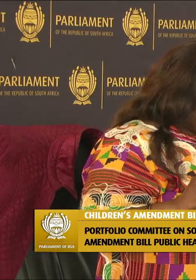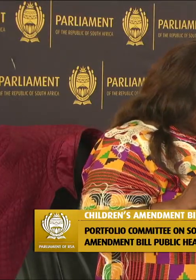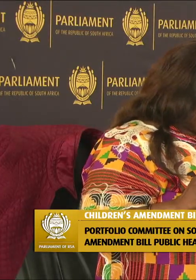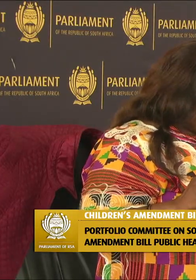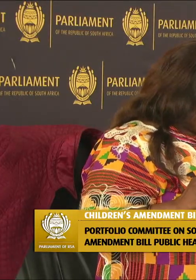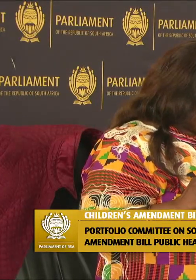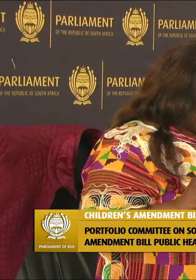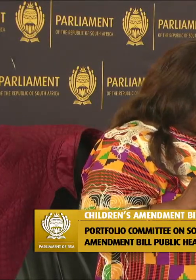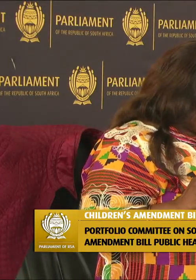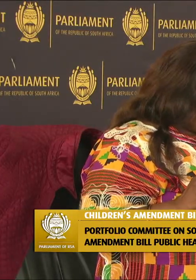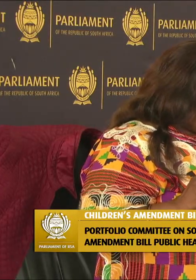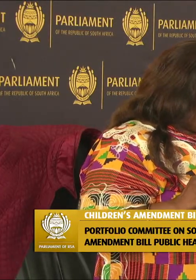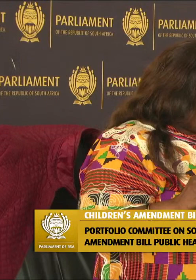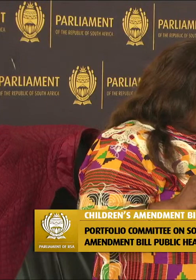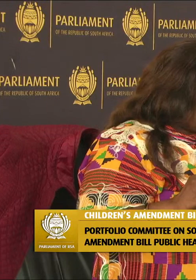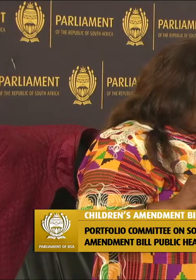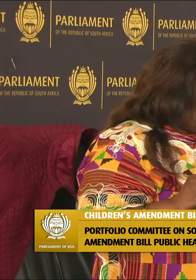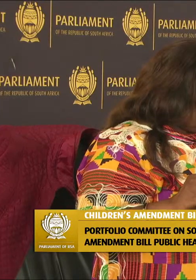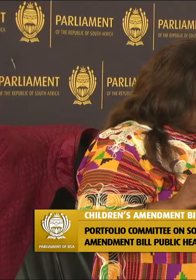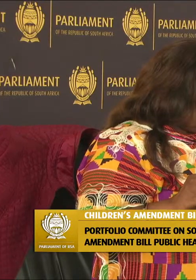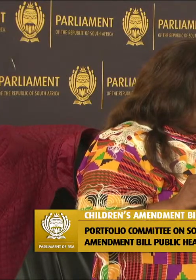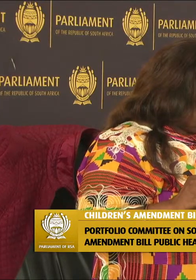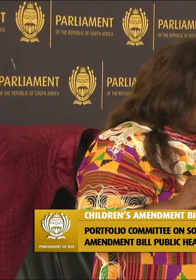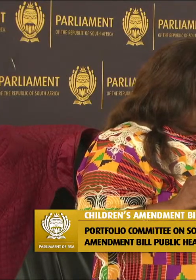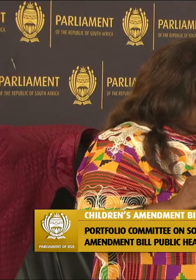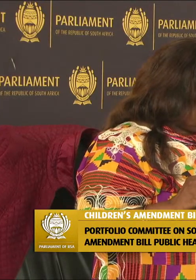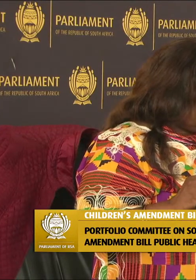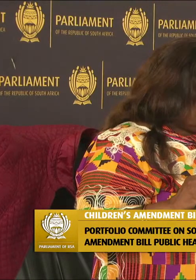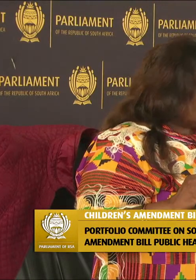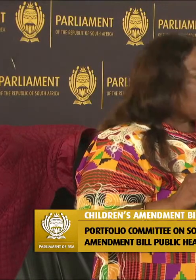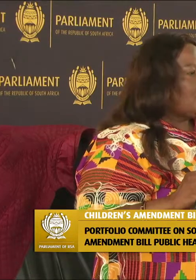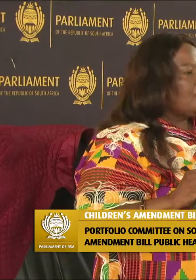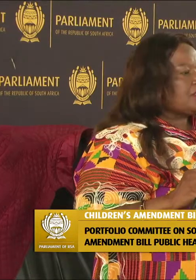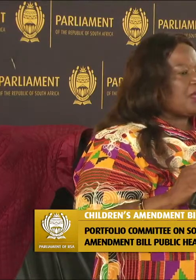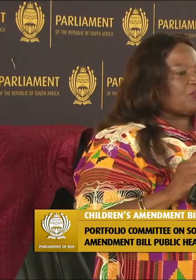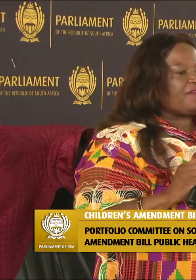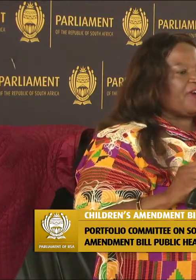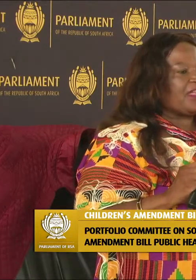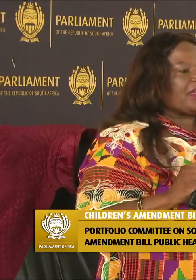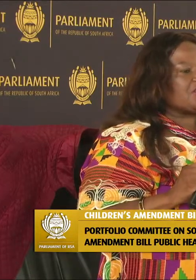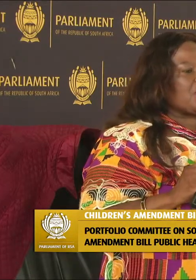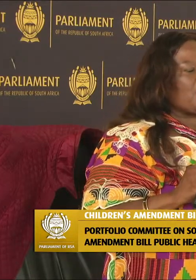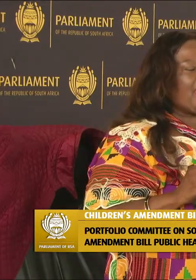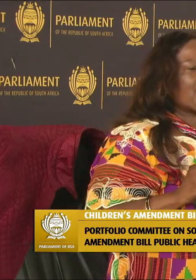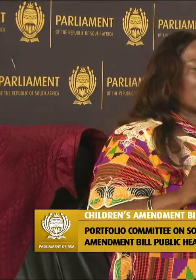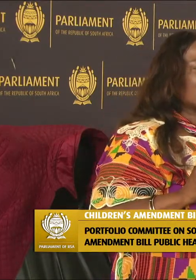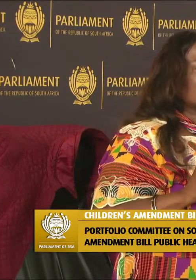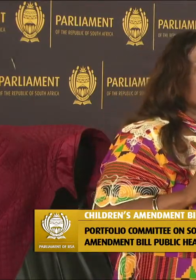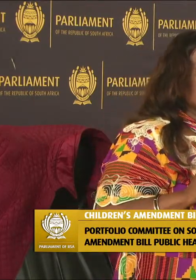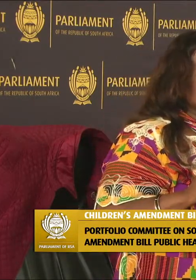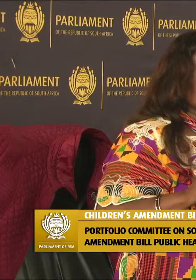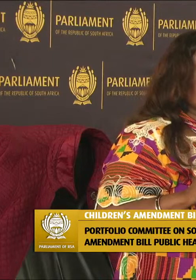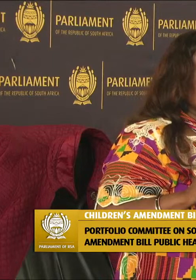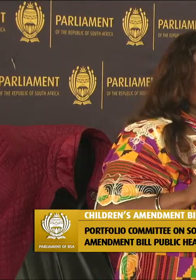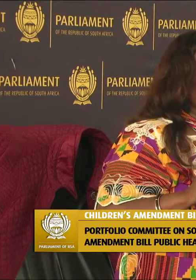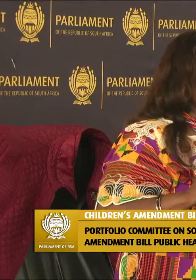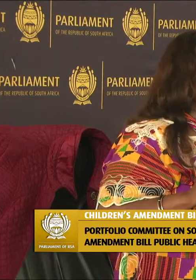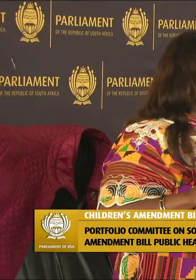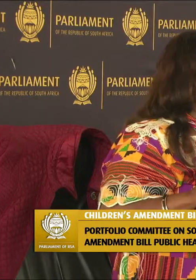amendment bill, it will help us to follow the necessary processes. Ndizawuthi vandla nje kule